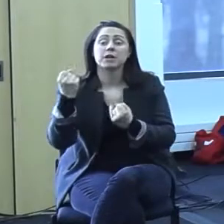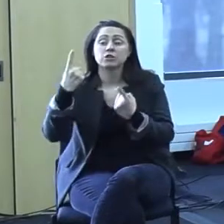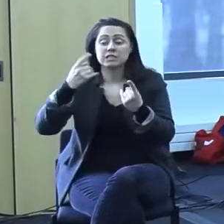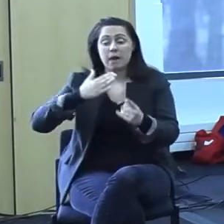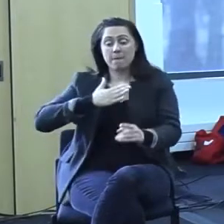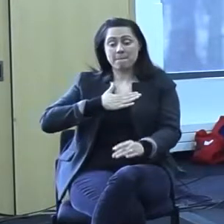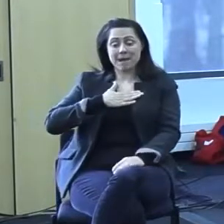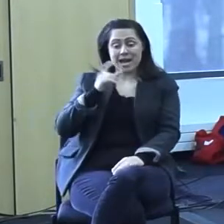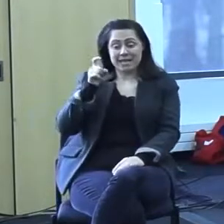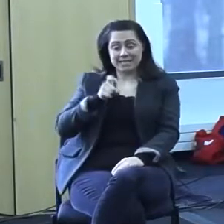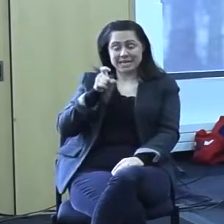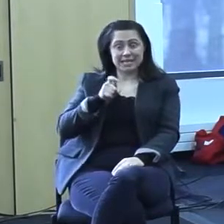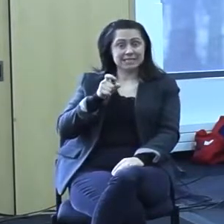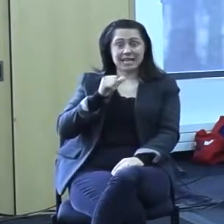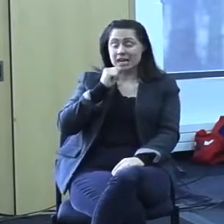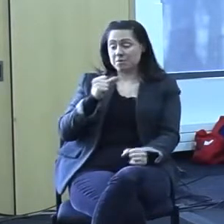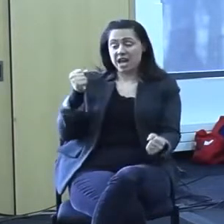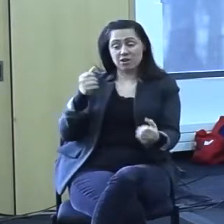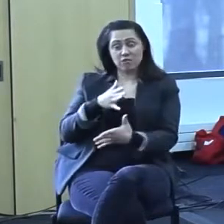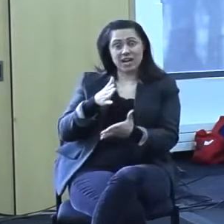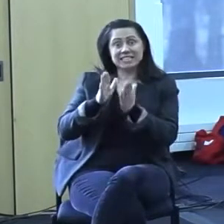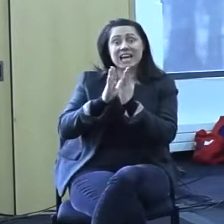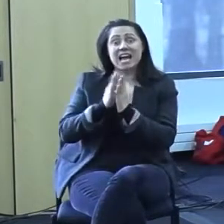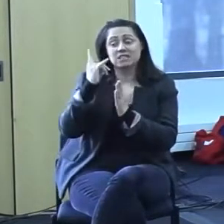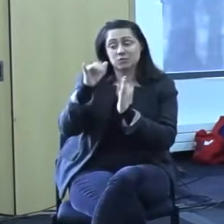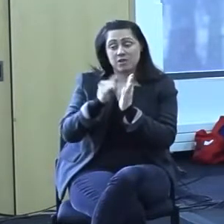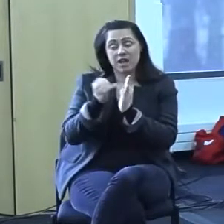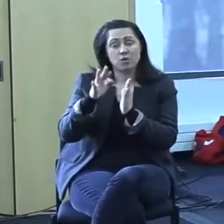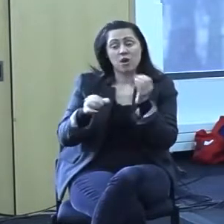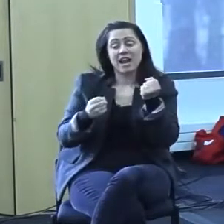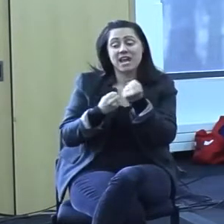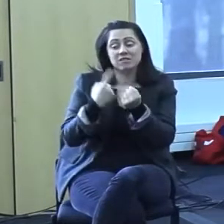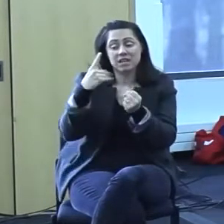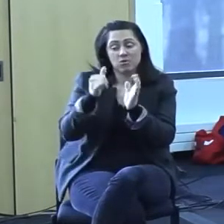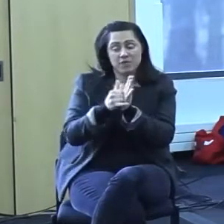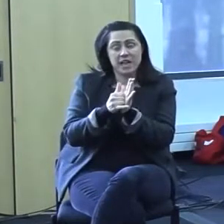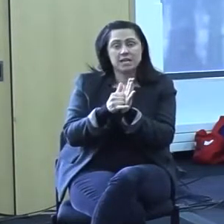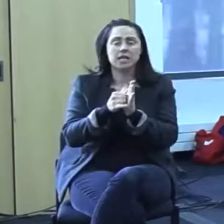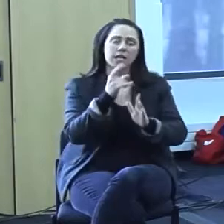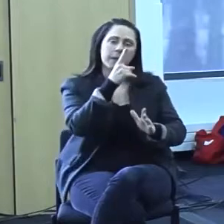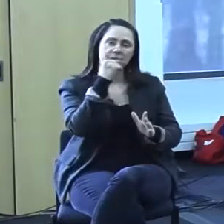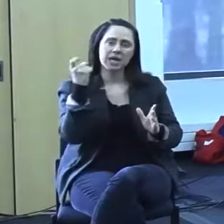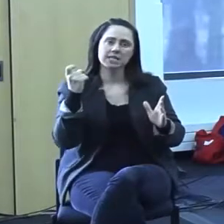my needs and not being afraid to ask for them or advocate for them because